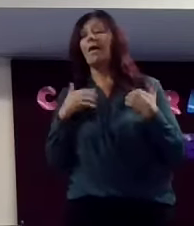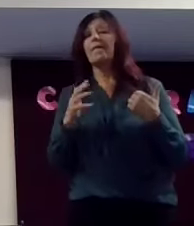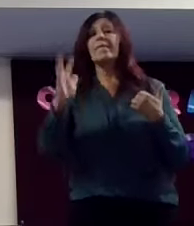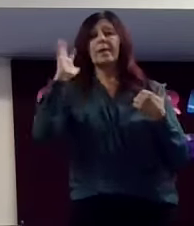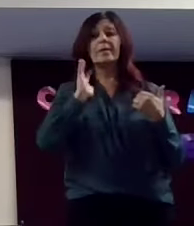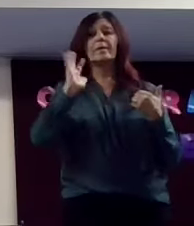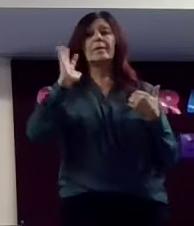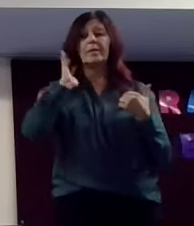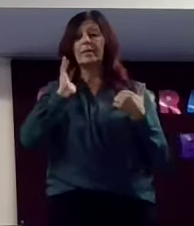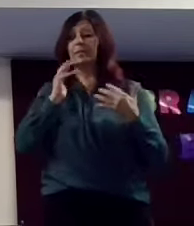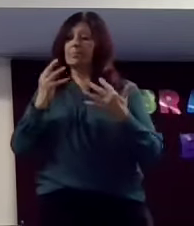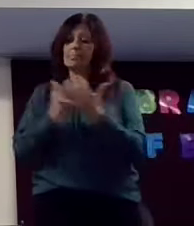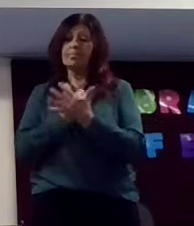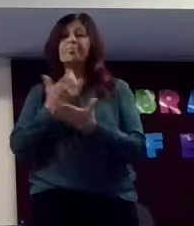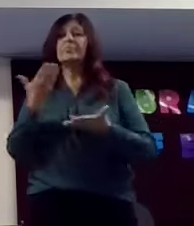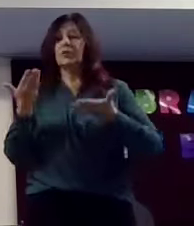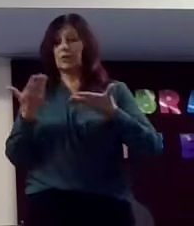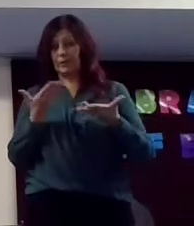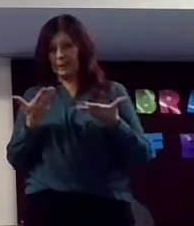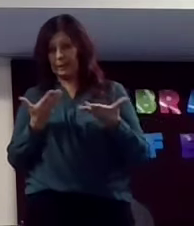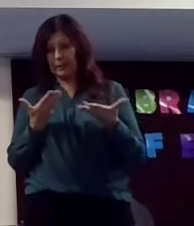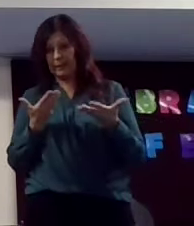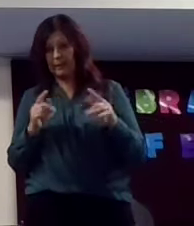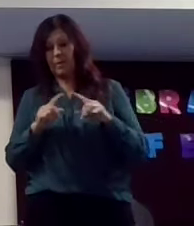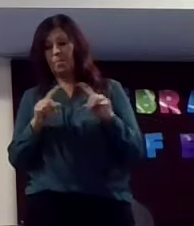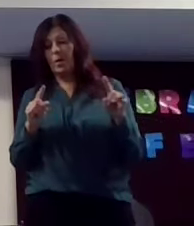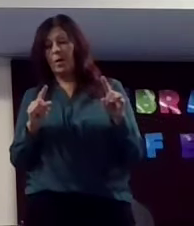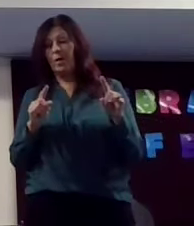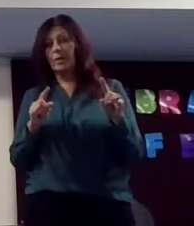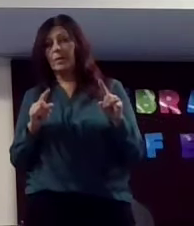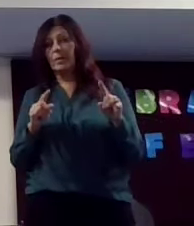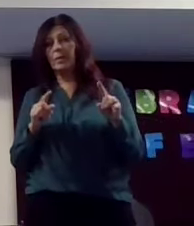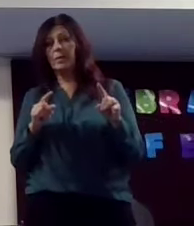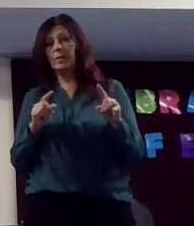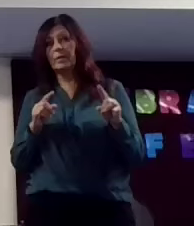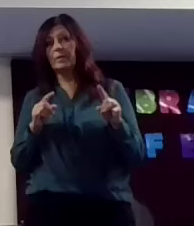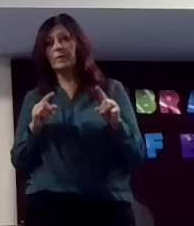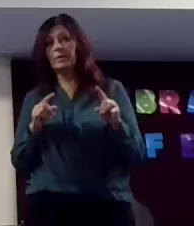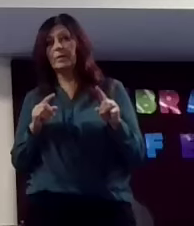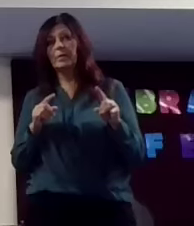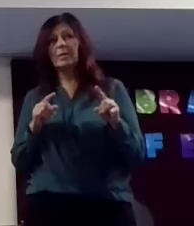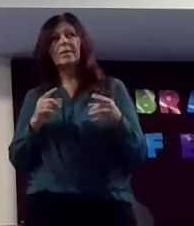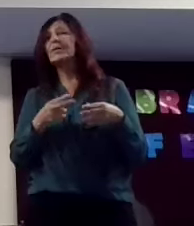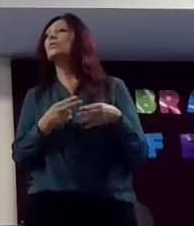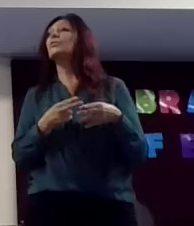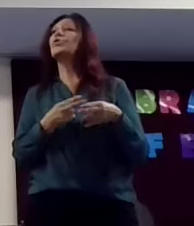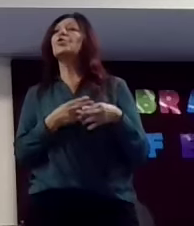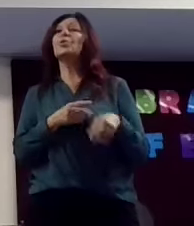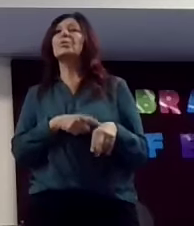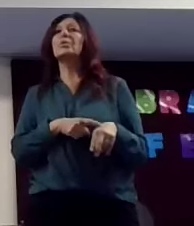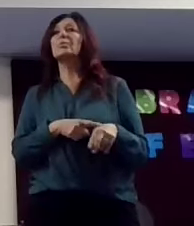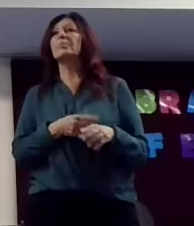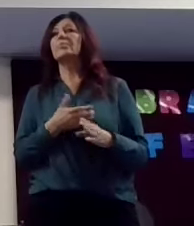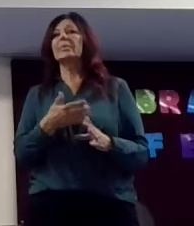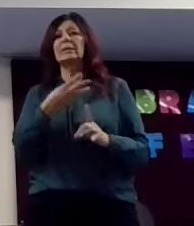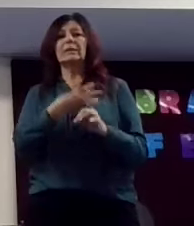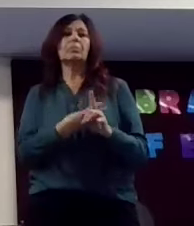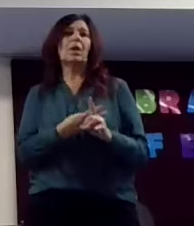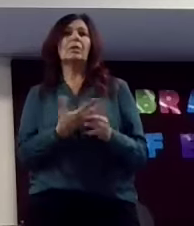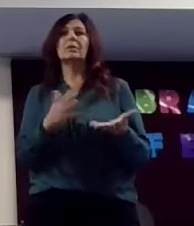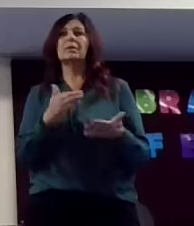past utilized services, but they're so short term, yes. 6 months, wrap